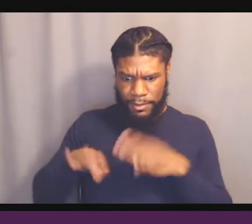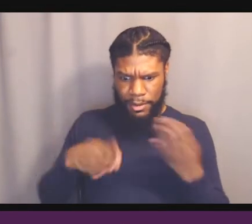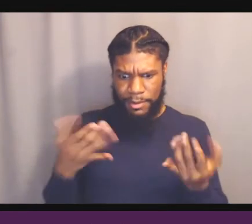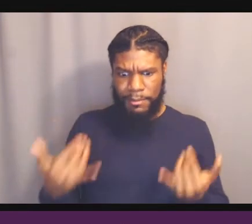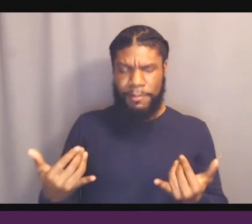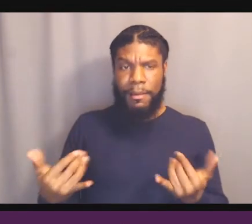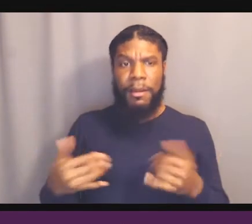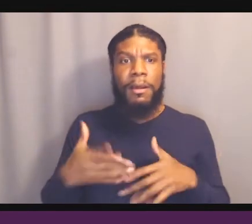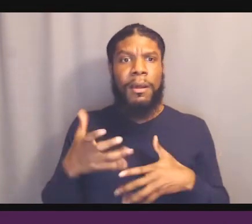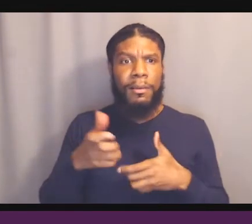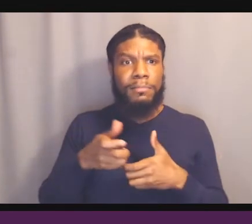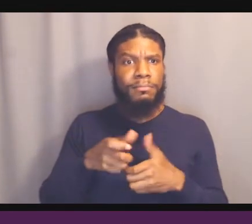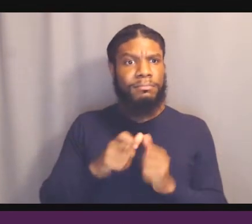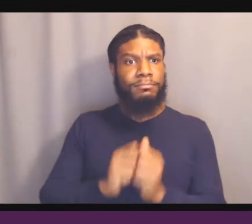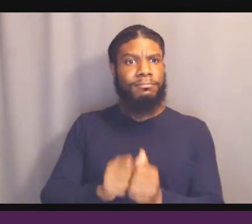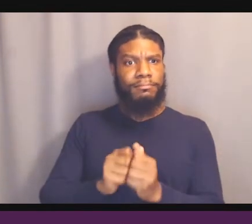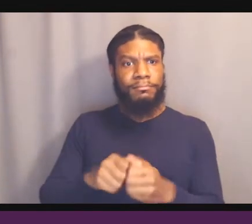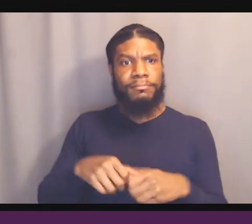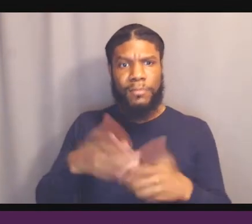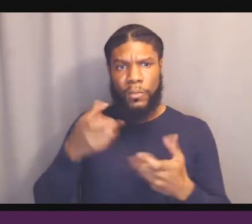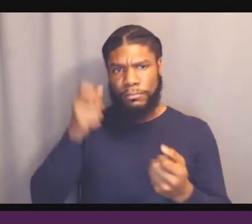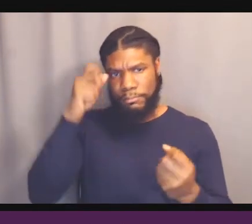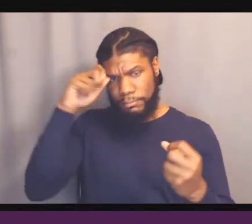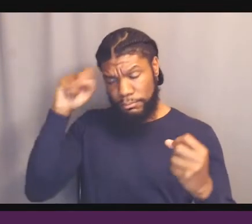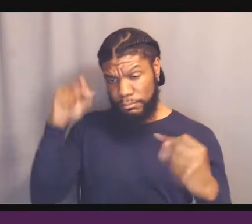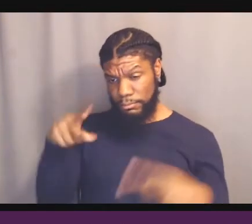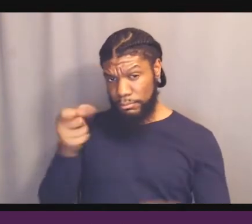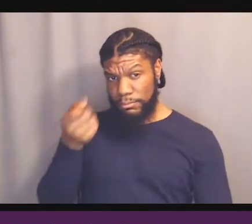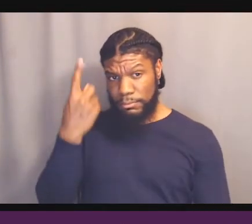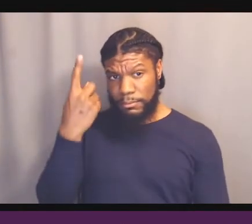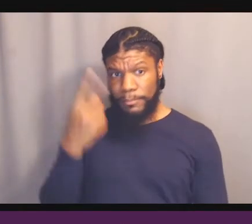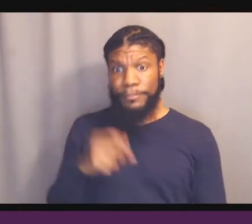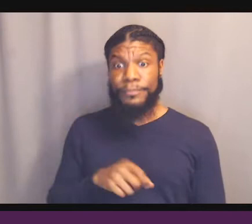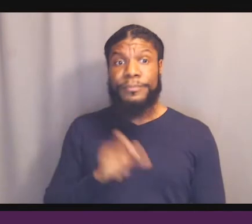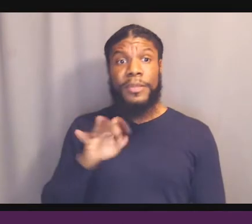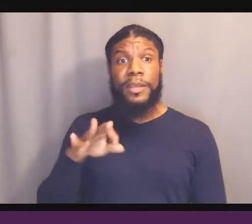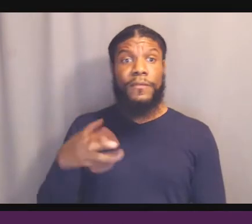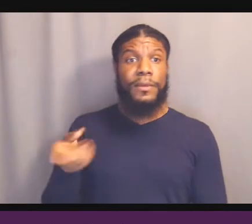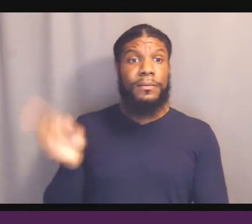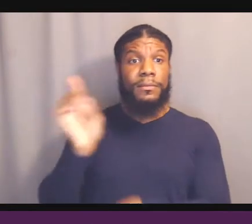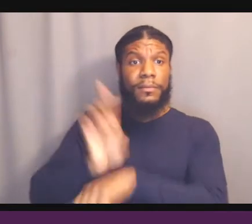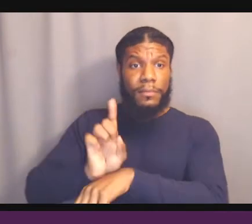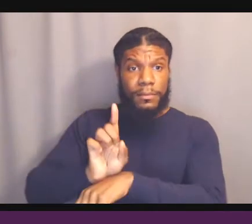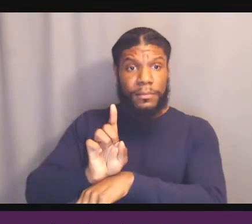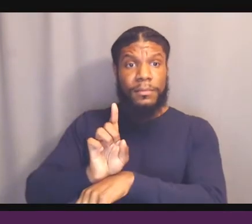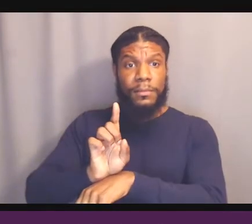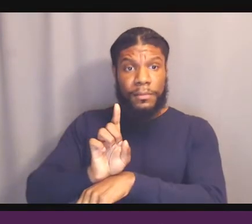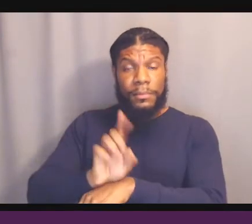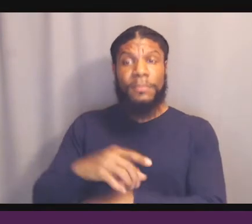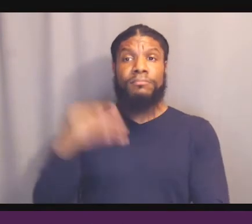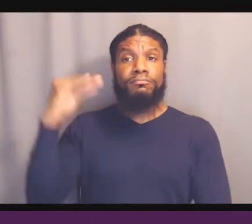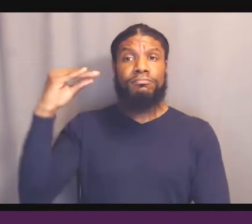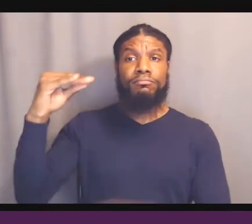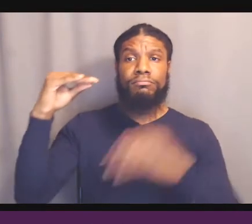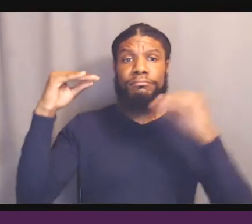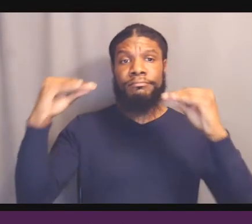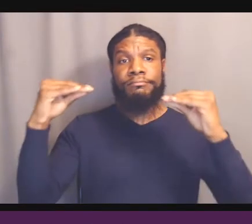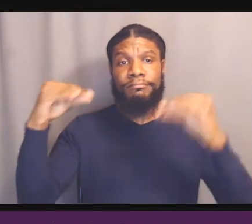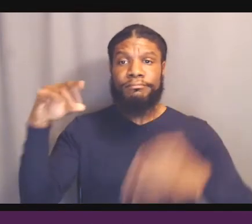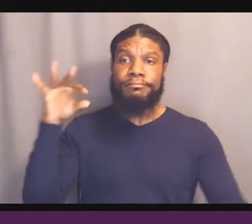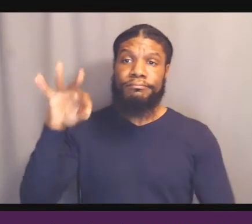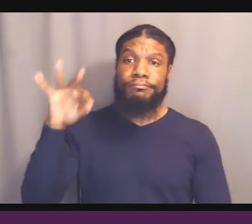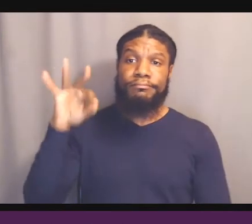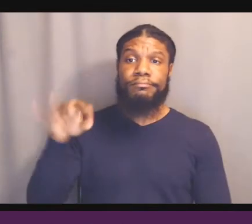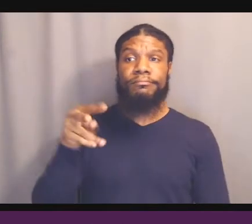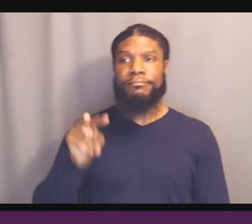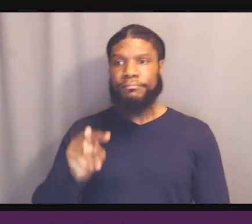on the inclined place. He's behind the pulpit, but he calls her to him, which means she